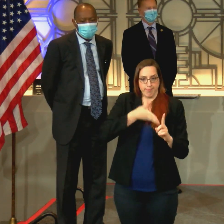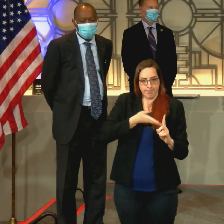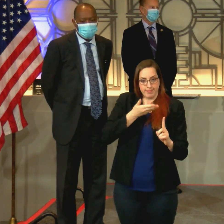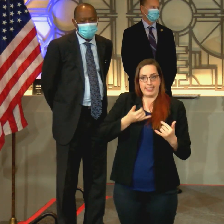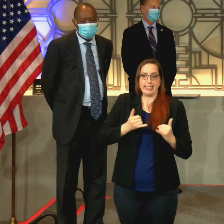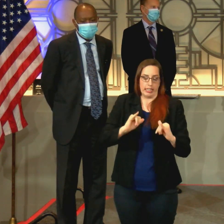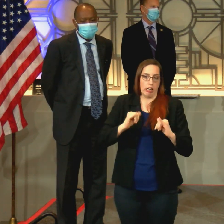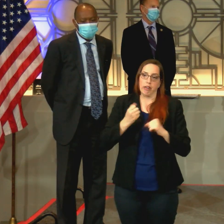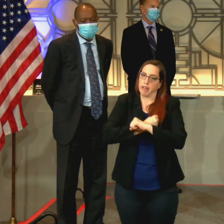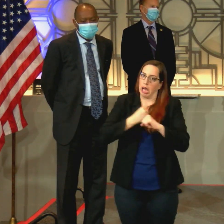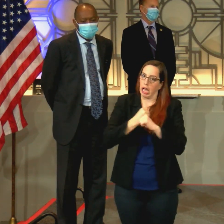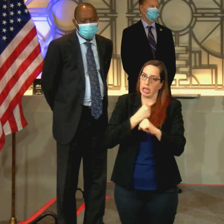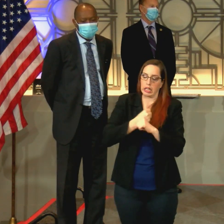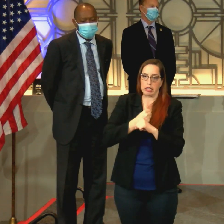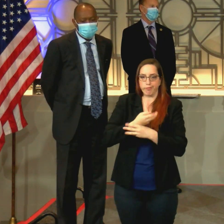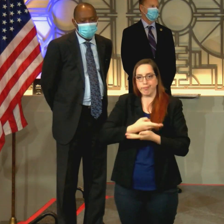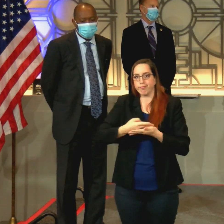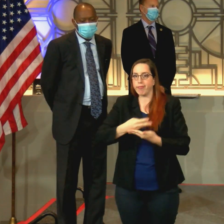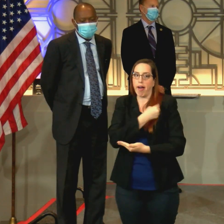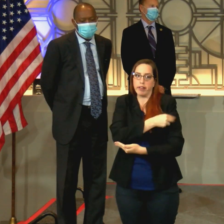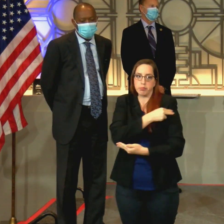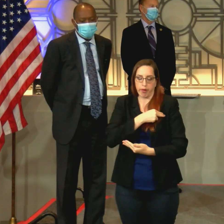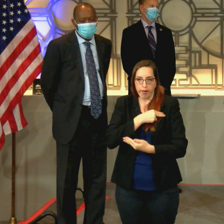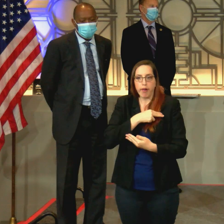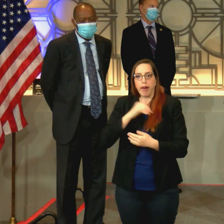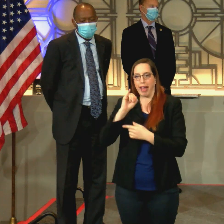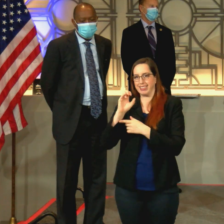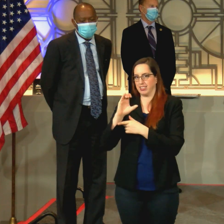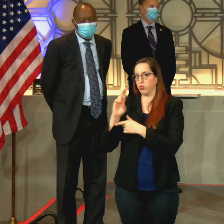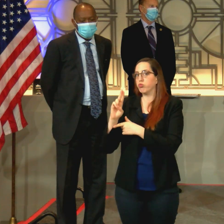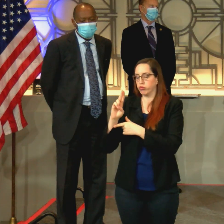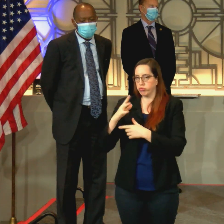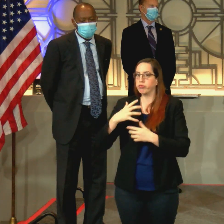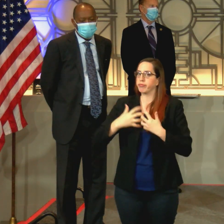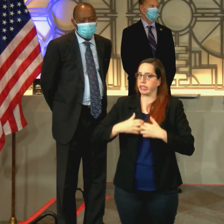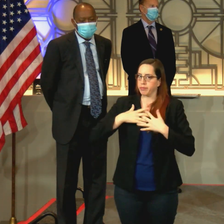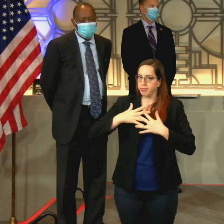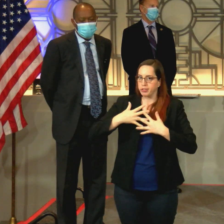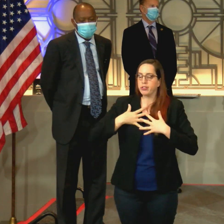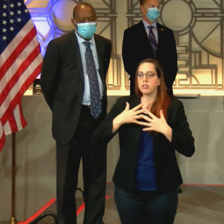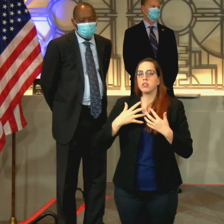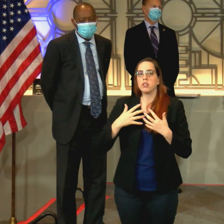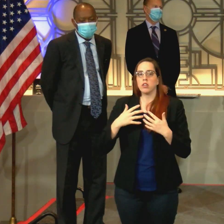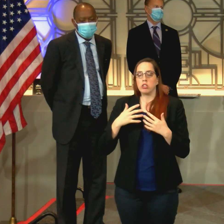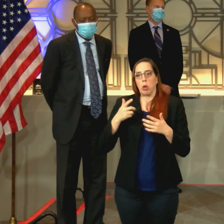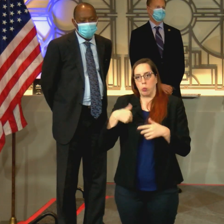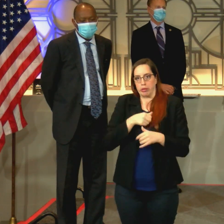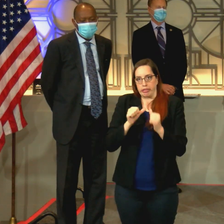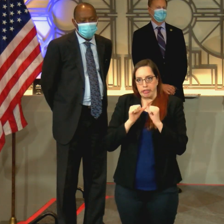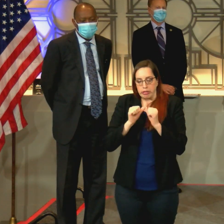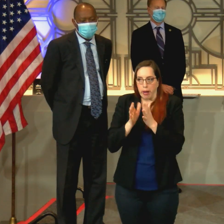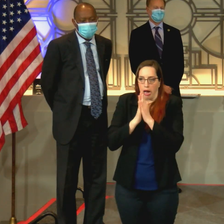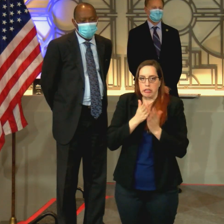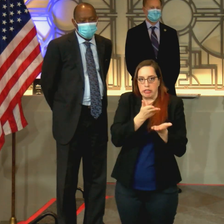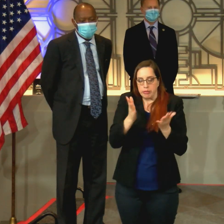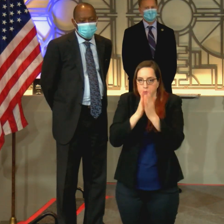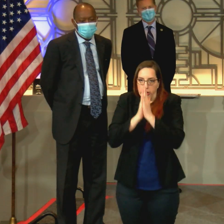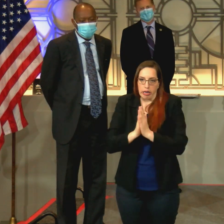fighting hard in the hospital, in ICU, on a ventilator, and we continue to ask for prayers. Again,